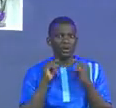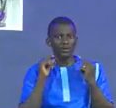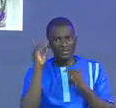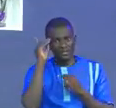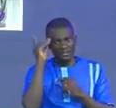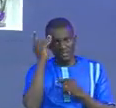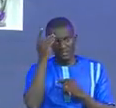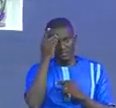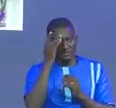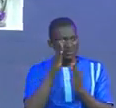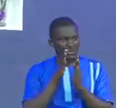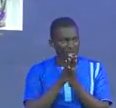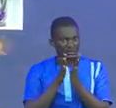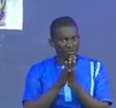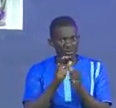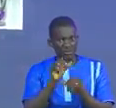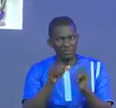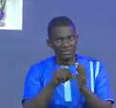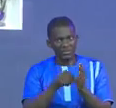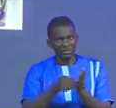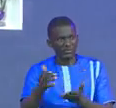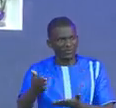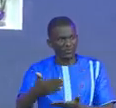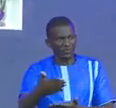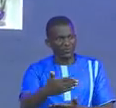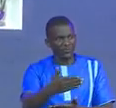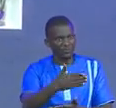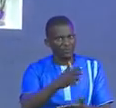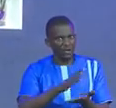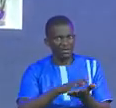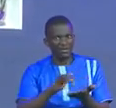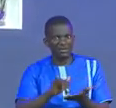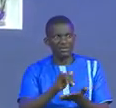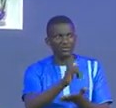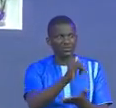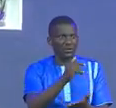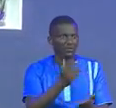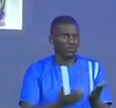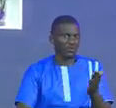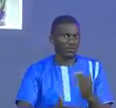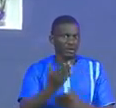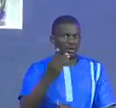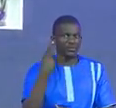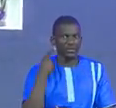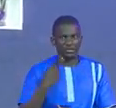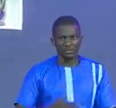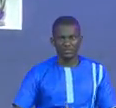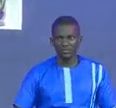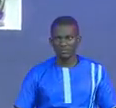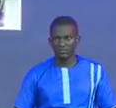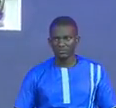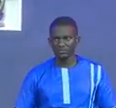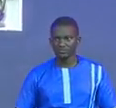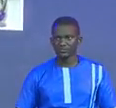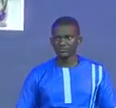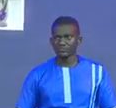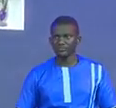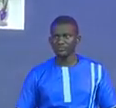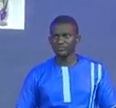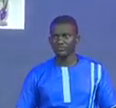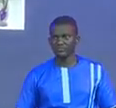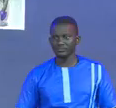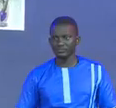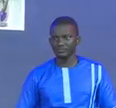atubuulire ebikwatagana ne fundraising ne travel updates. We shall welcome Pastor to come and tell us the